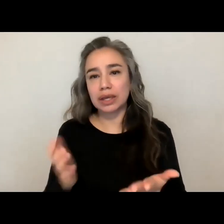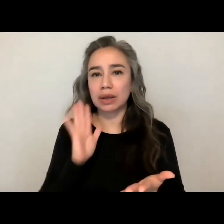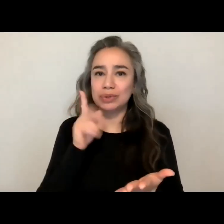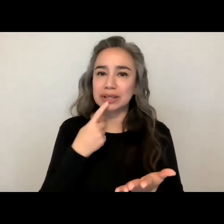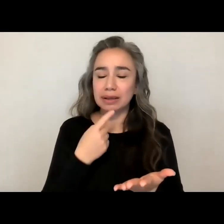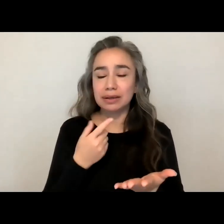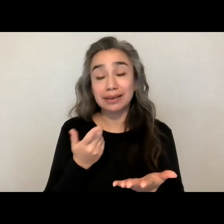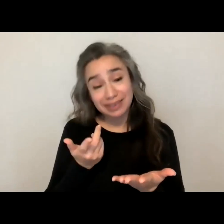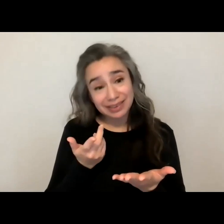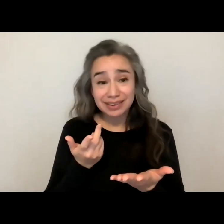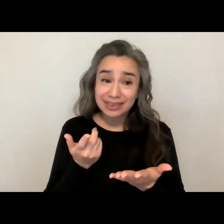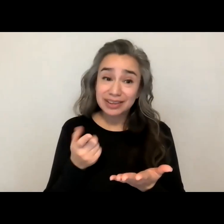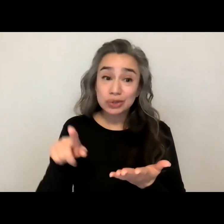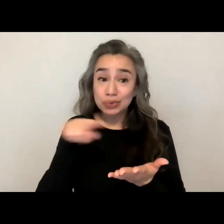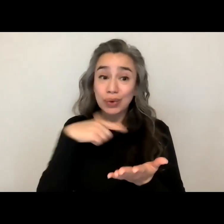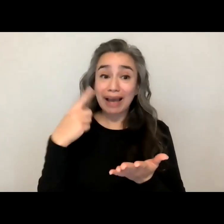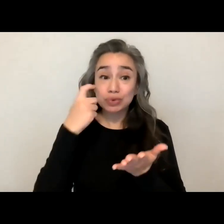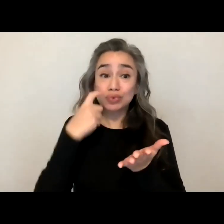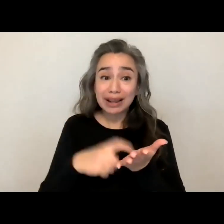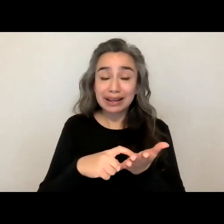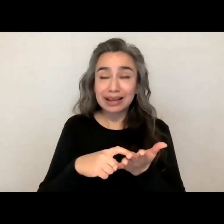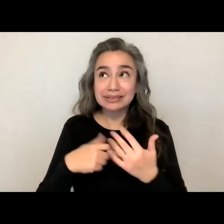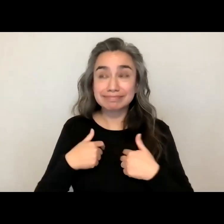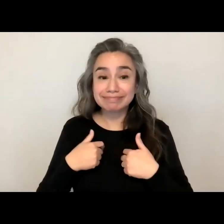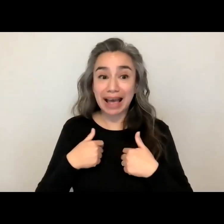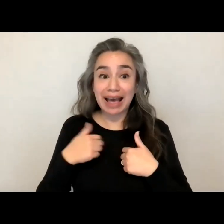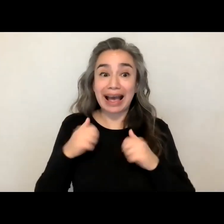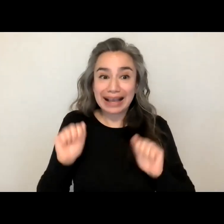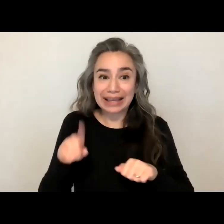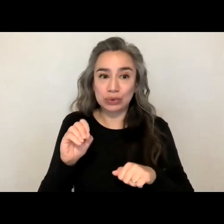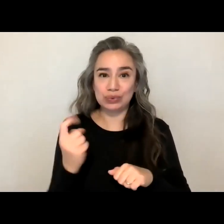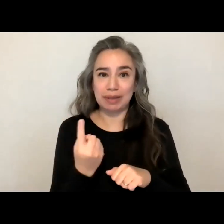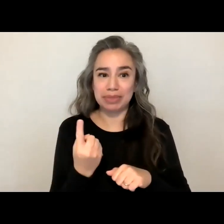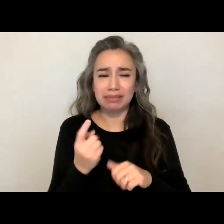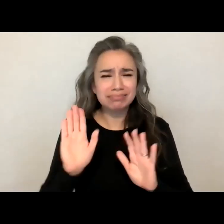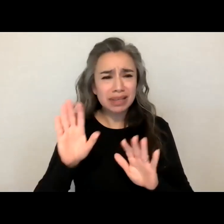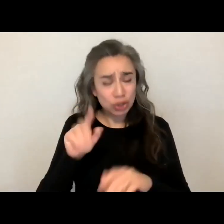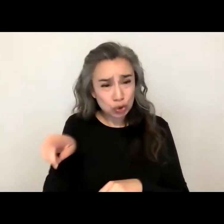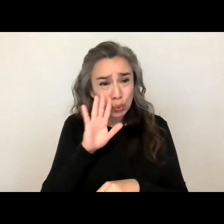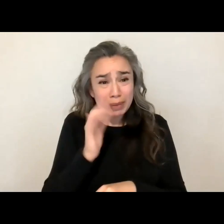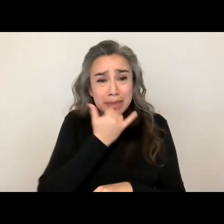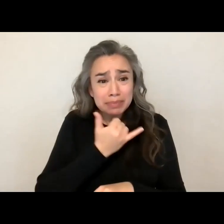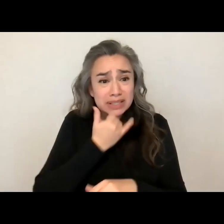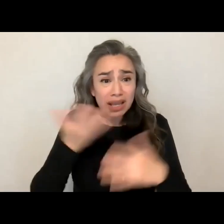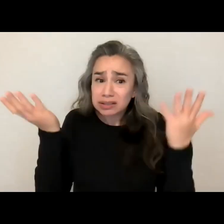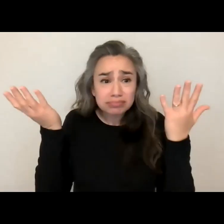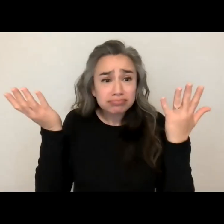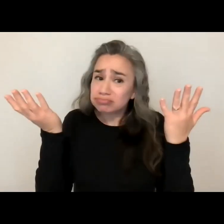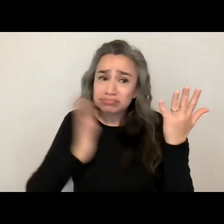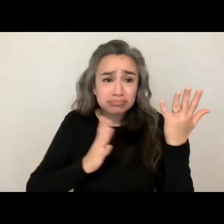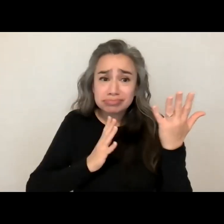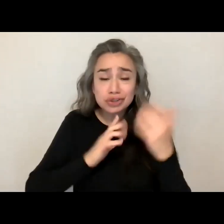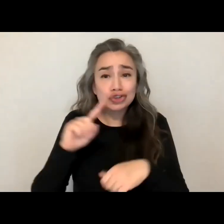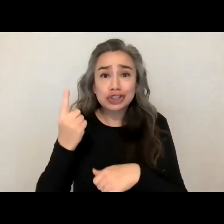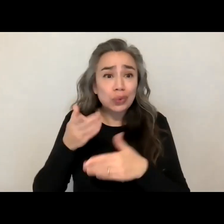to recognize that you do have something that you can do. And yes, you are going to make mistakes. That is the nature of it. You can do your best to